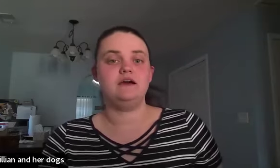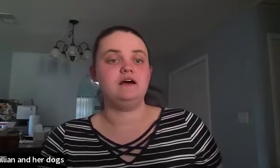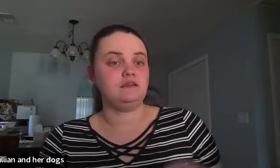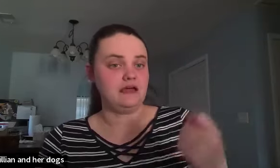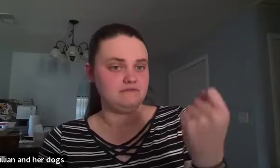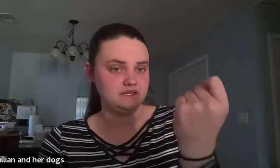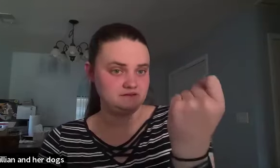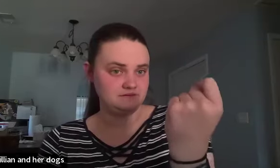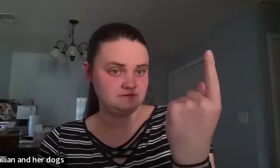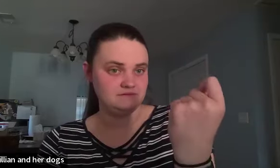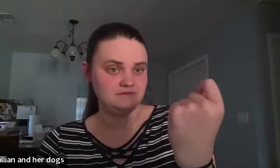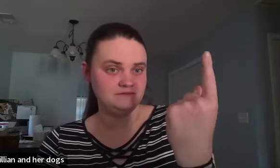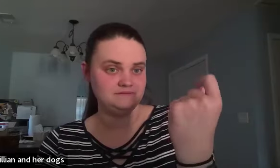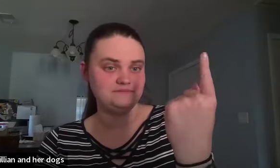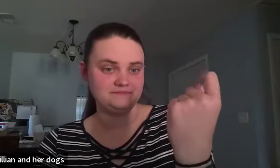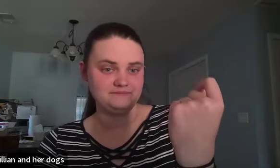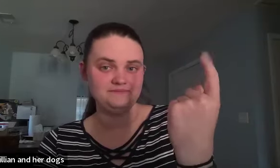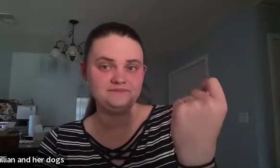had 11,